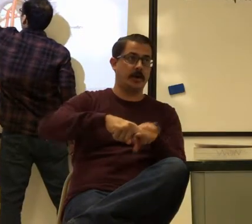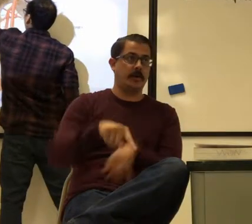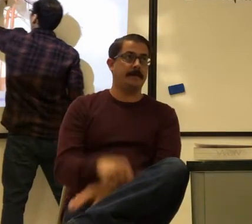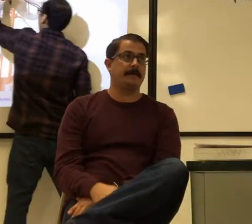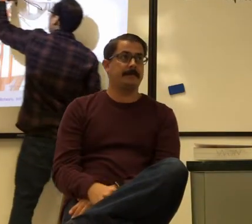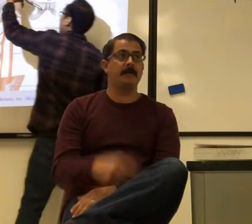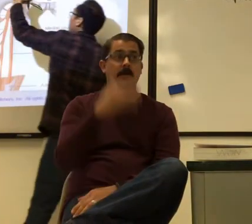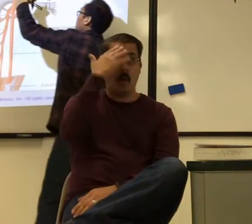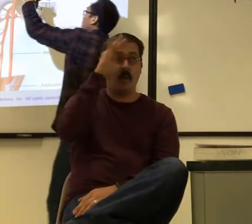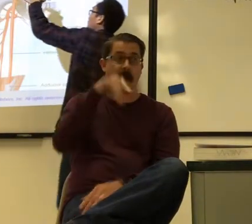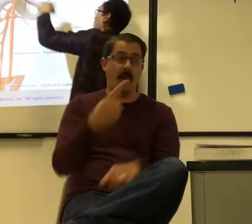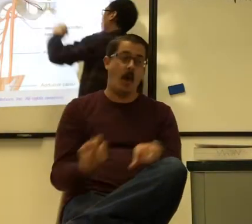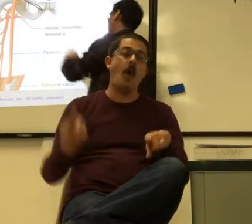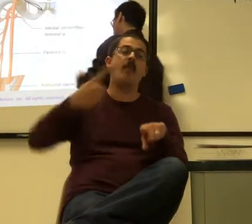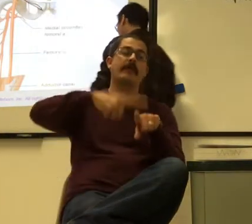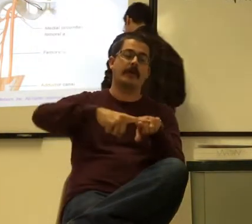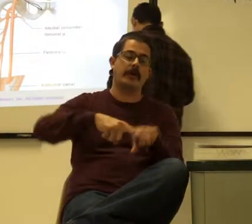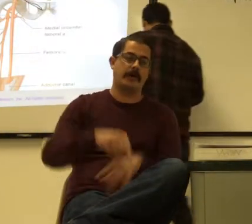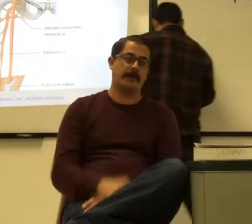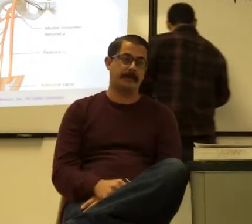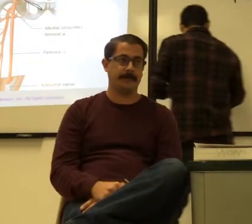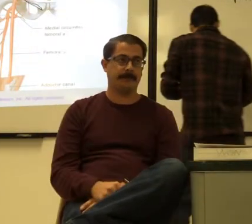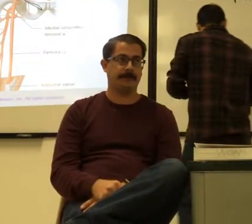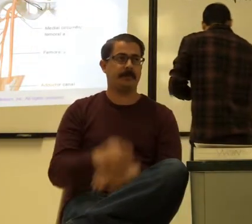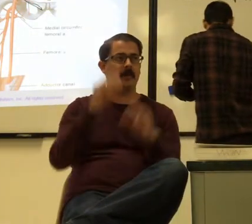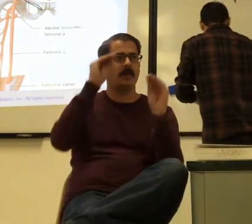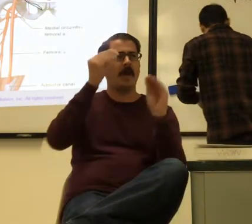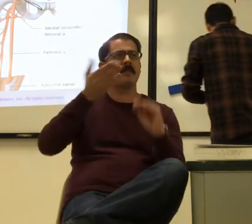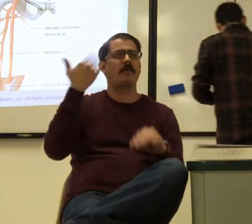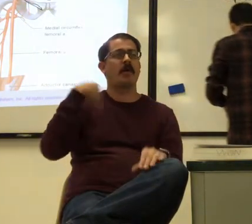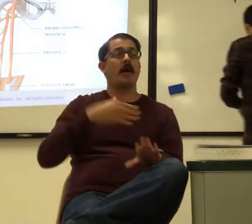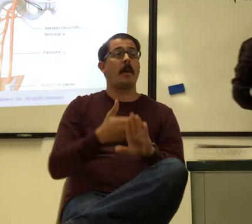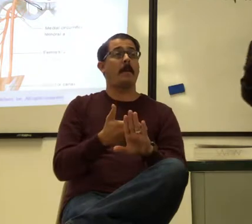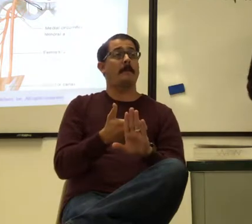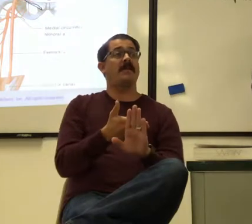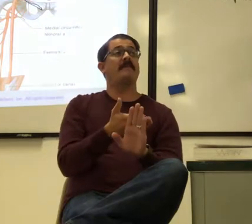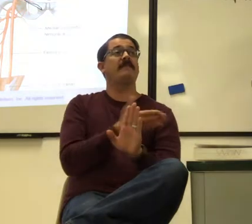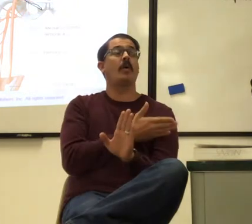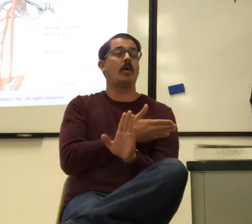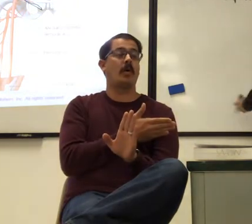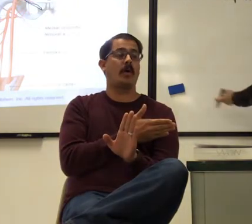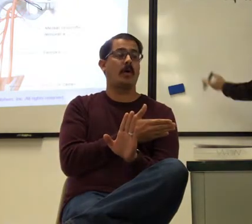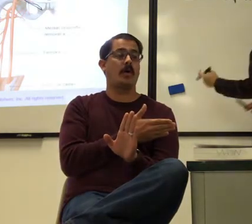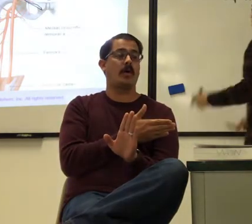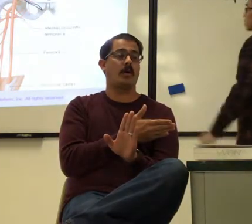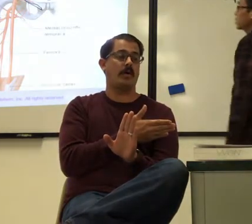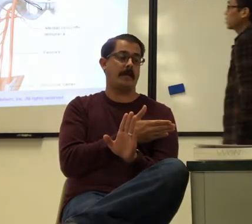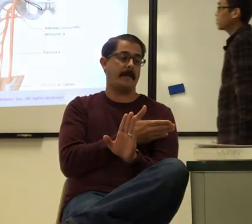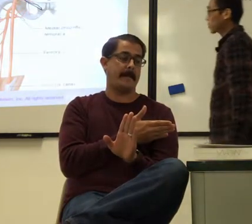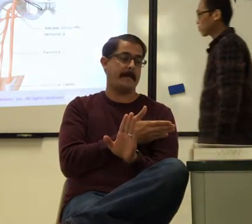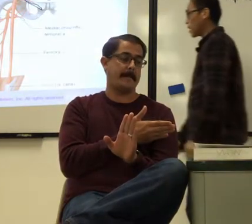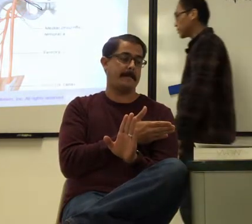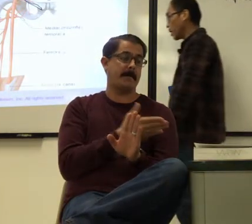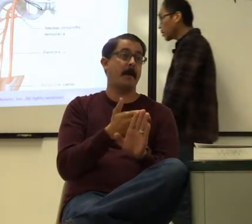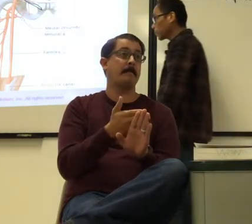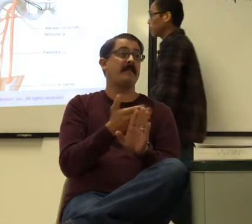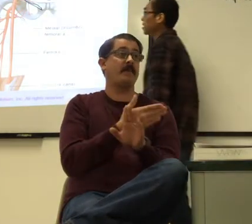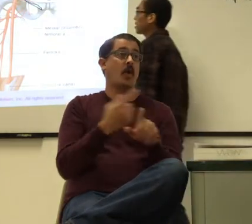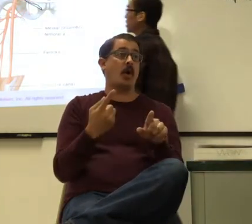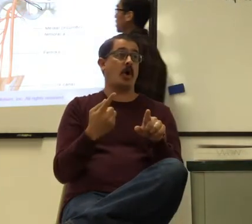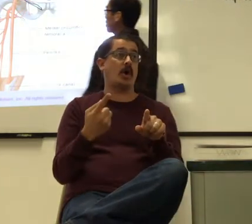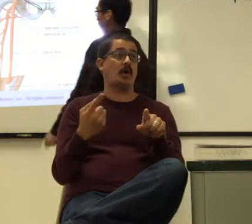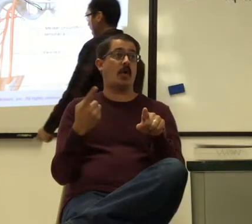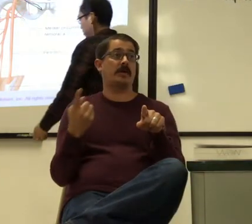So know that. Now what we'll be at top before is before, prior, the crossing under